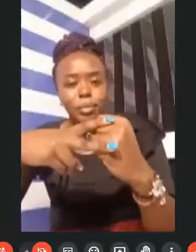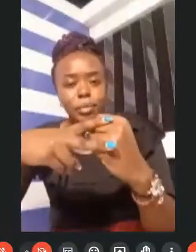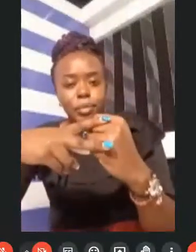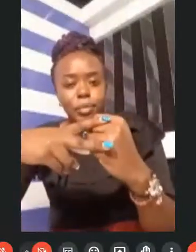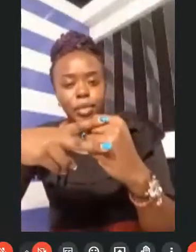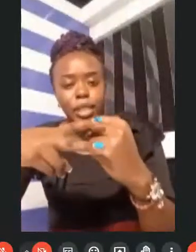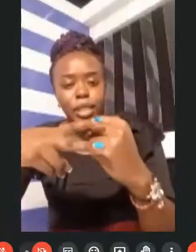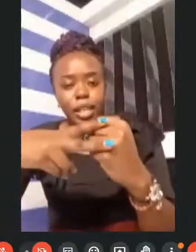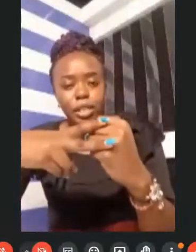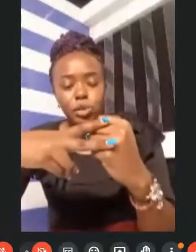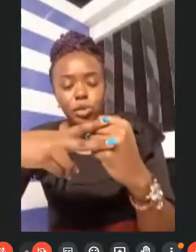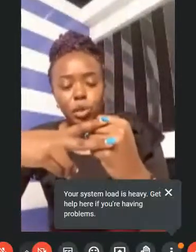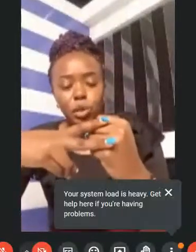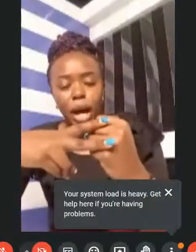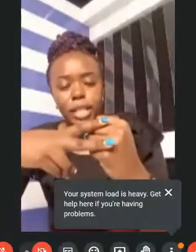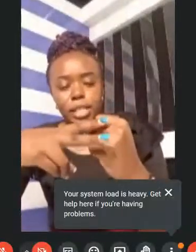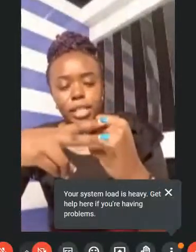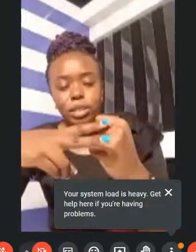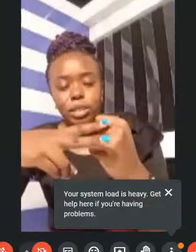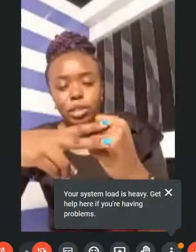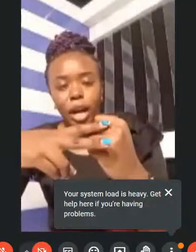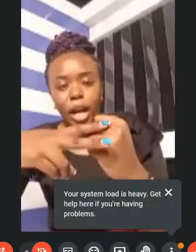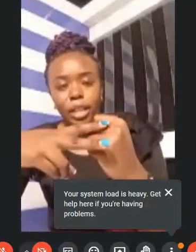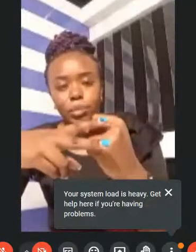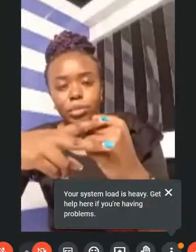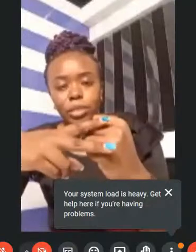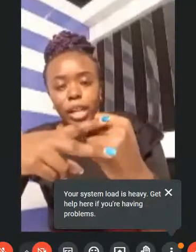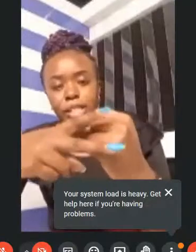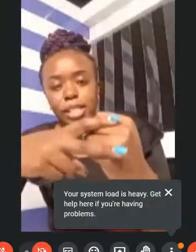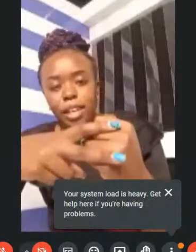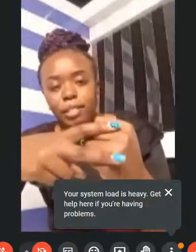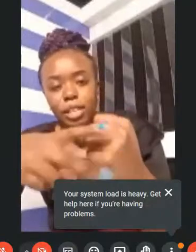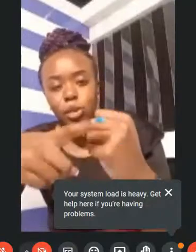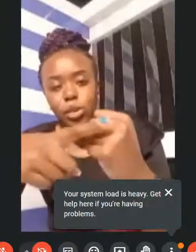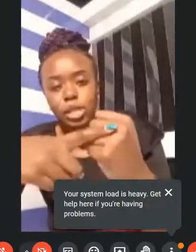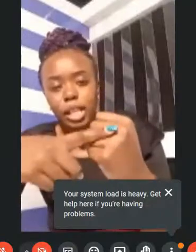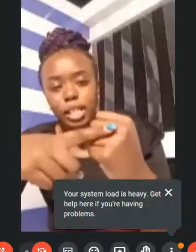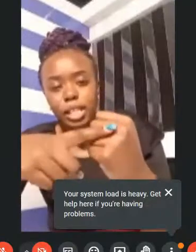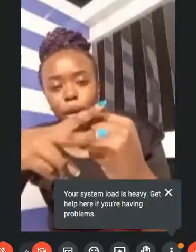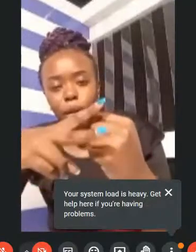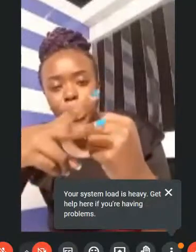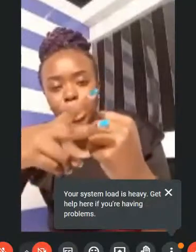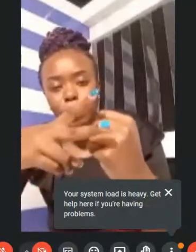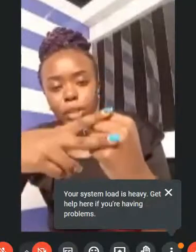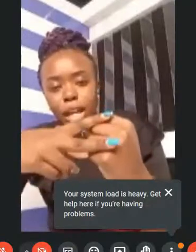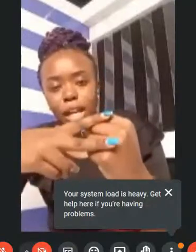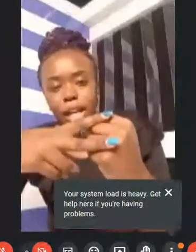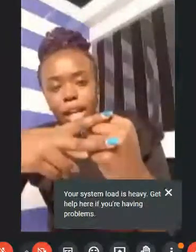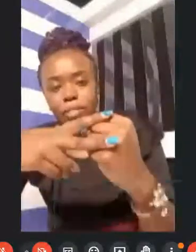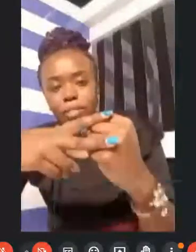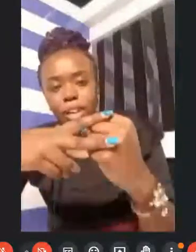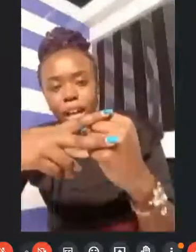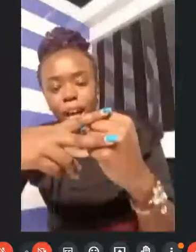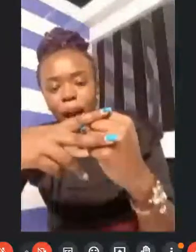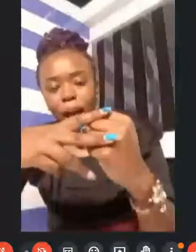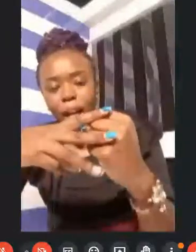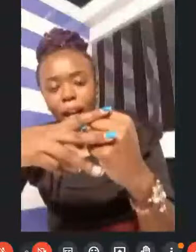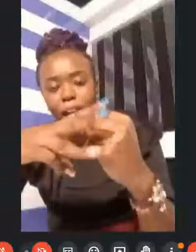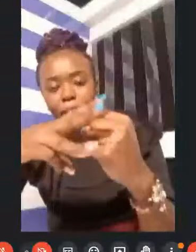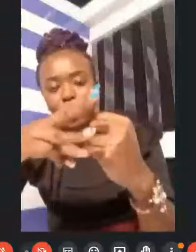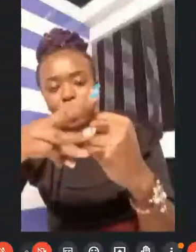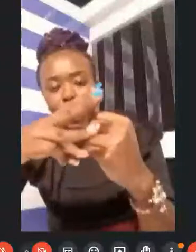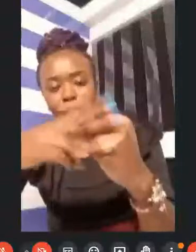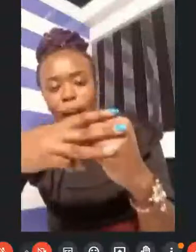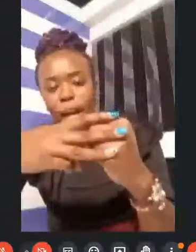7. So I just continue adding more fingers. 7. So 6. Nikaongeza moja. 7. I